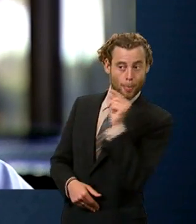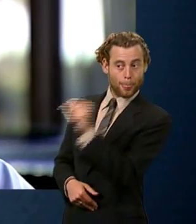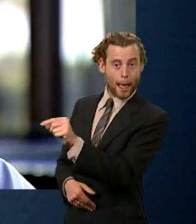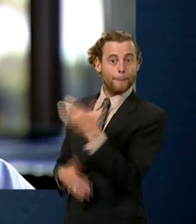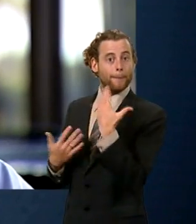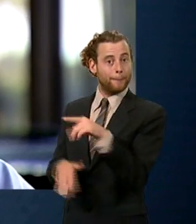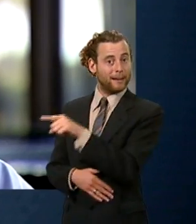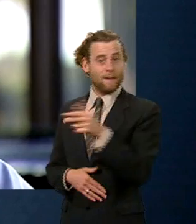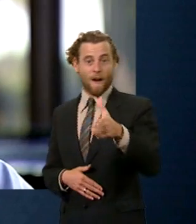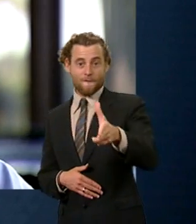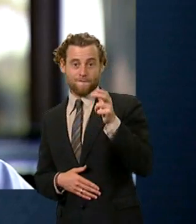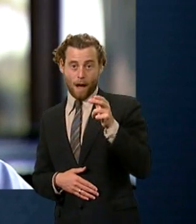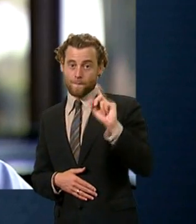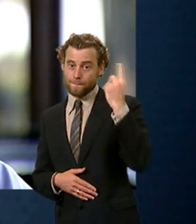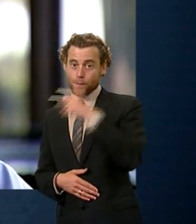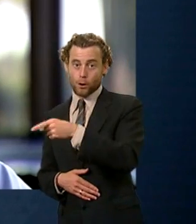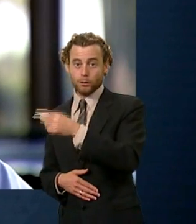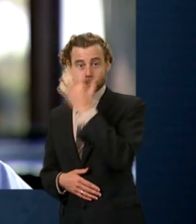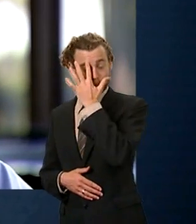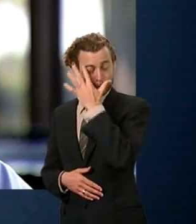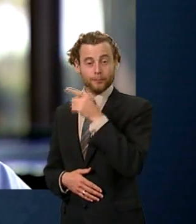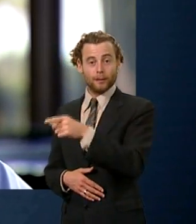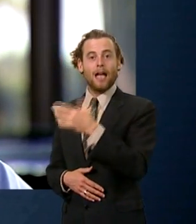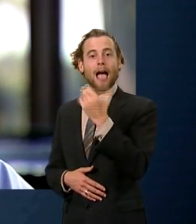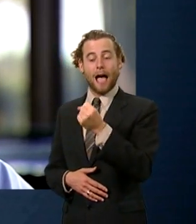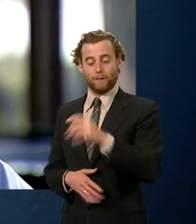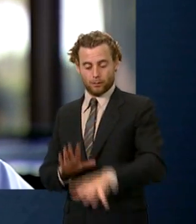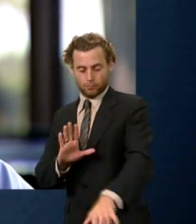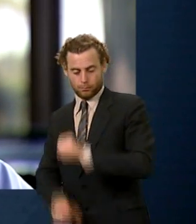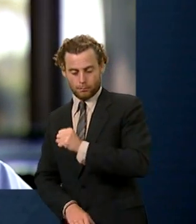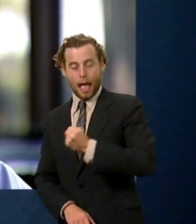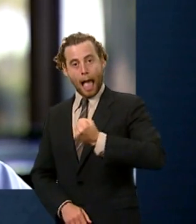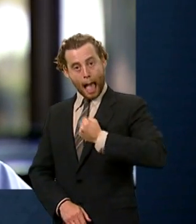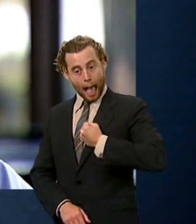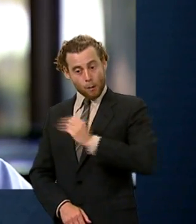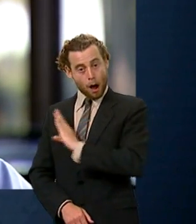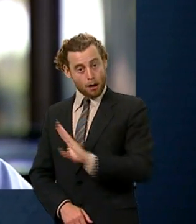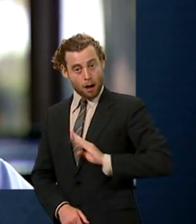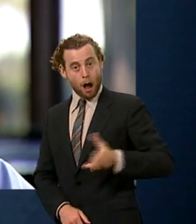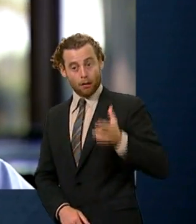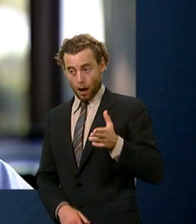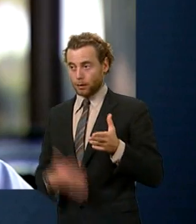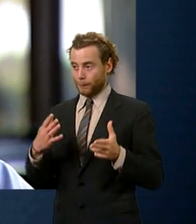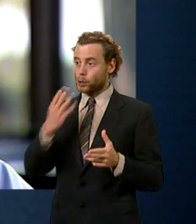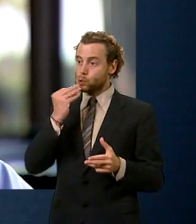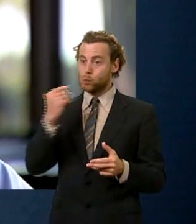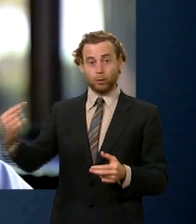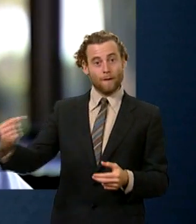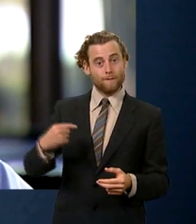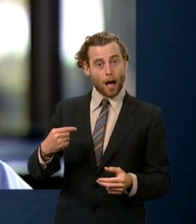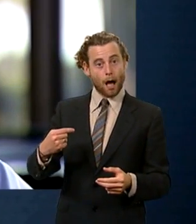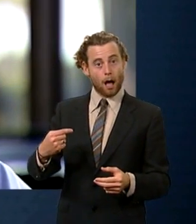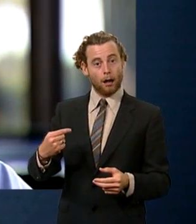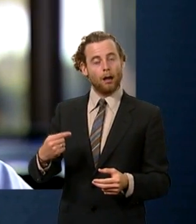fire. In some of them, they did use the Israeli weapons that was stolen from our soldiers, but at least in 1 case, they